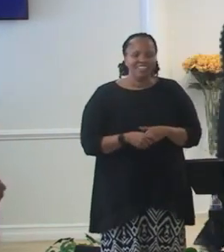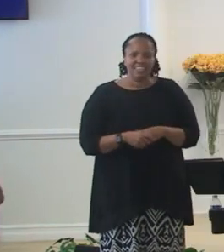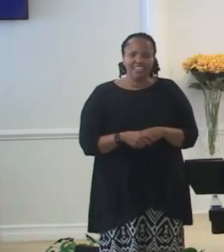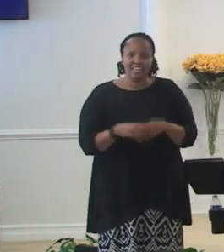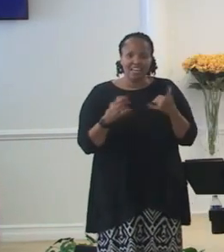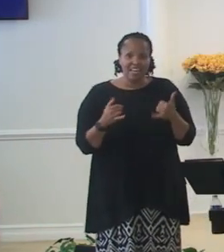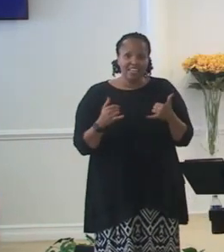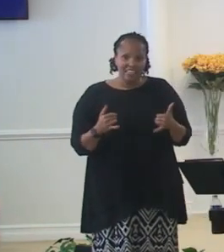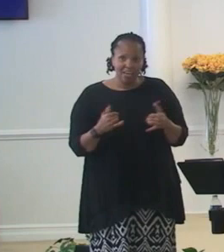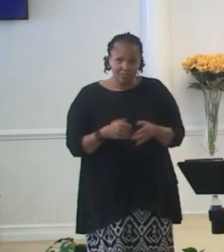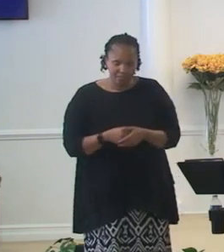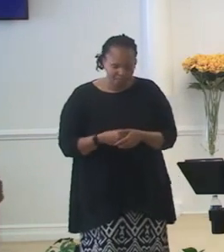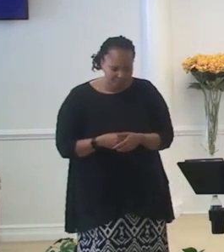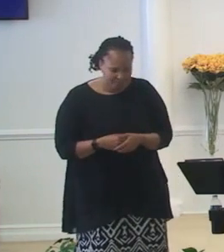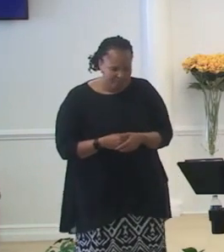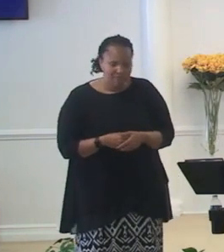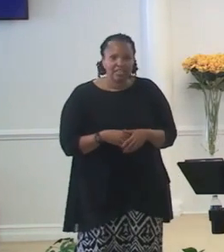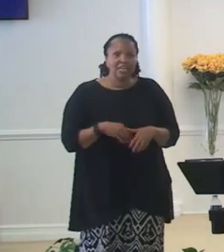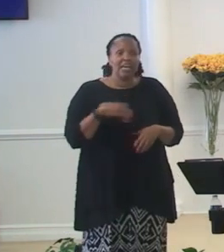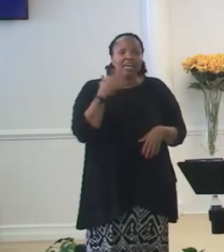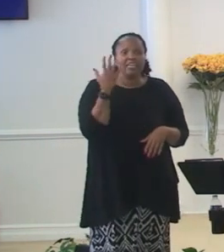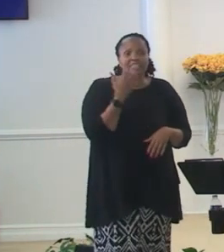Now, here is amazing